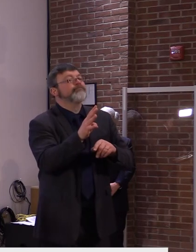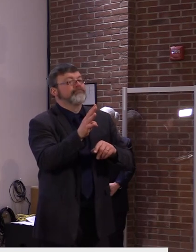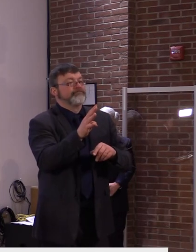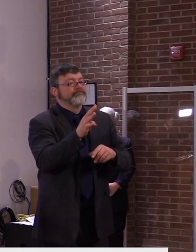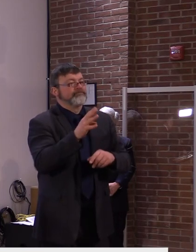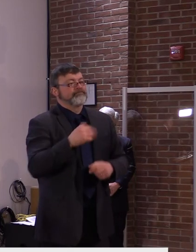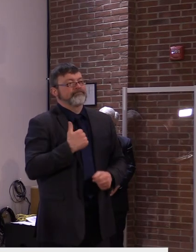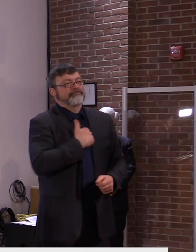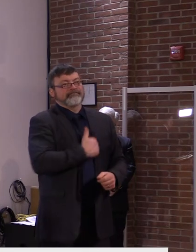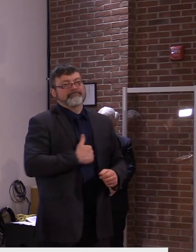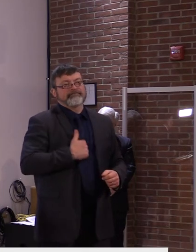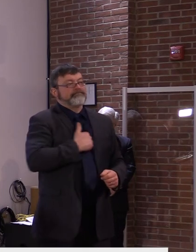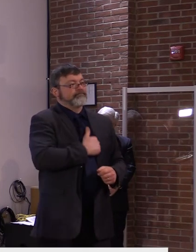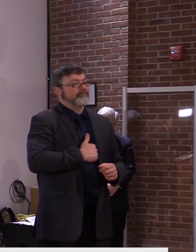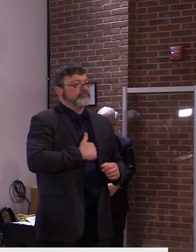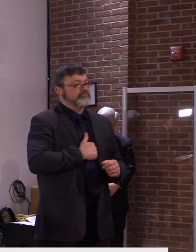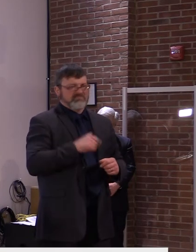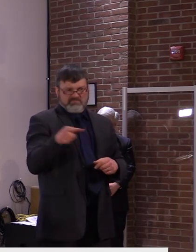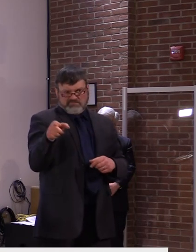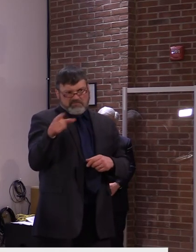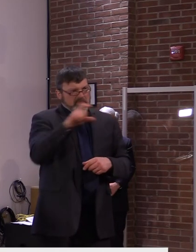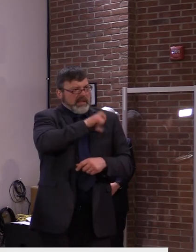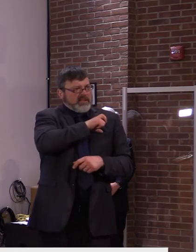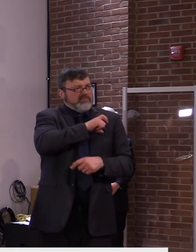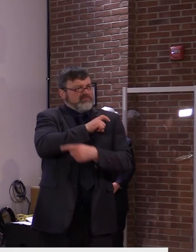think he did the right thing.